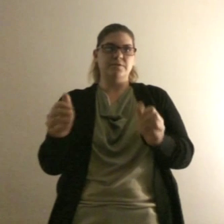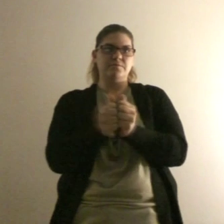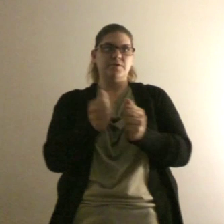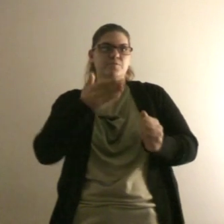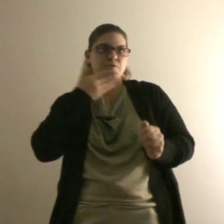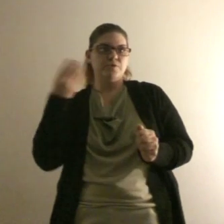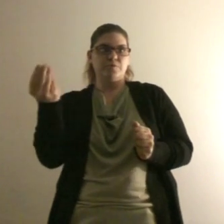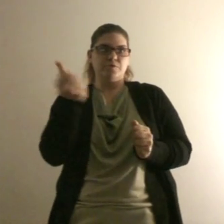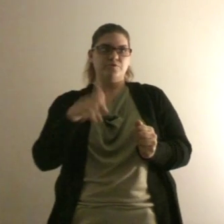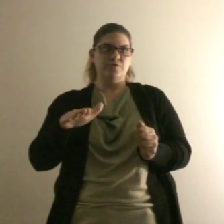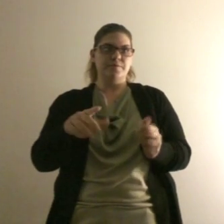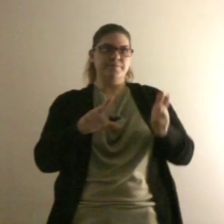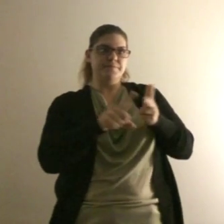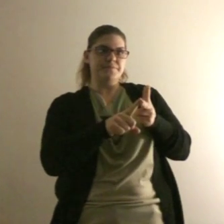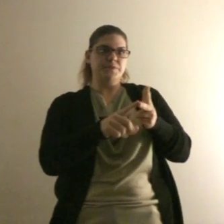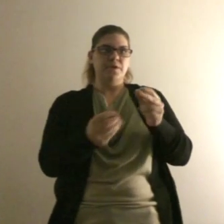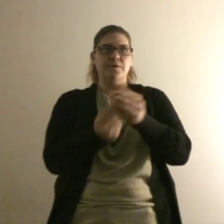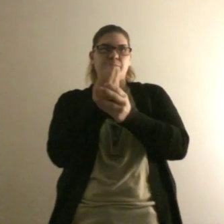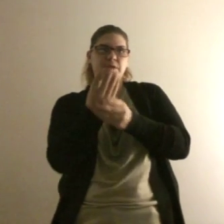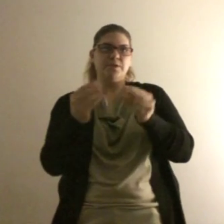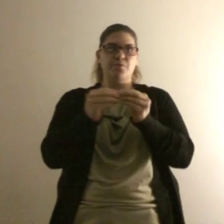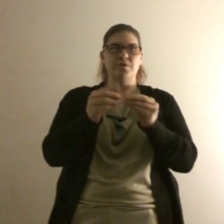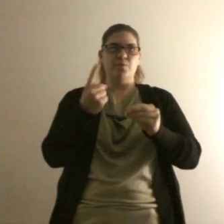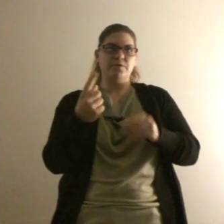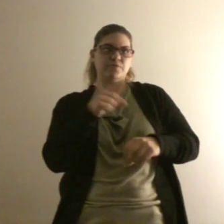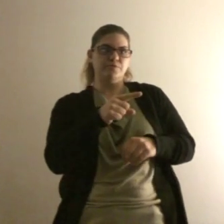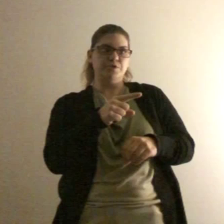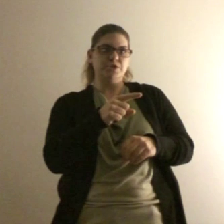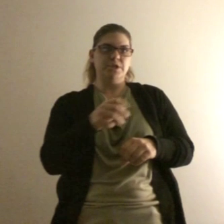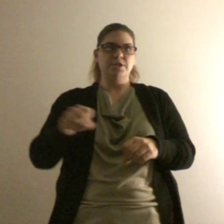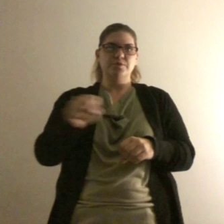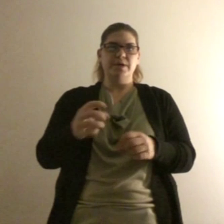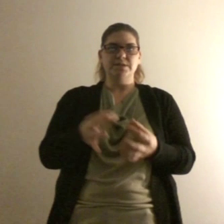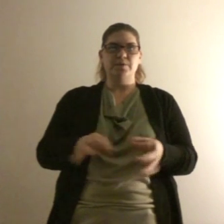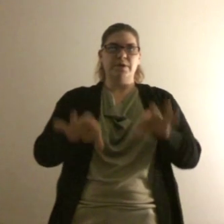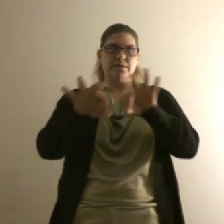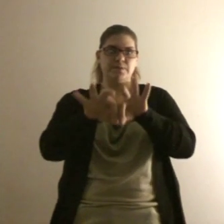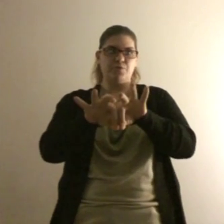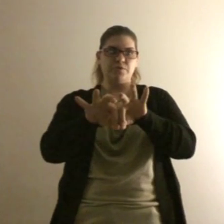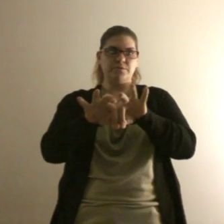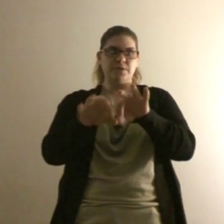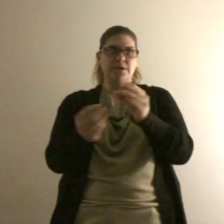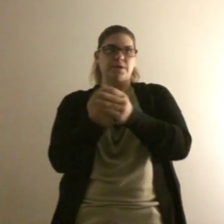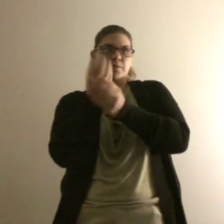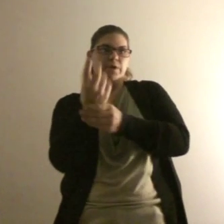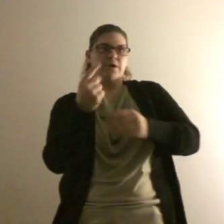soil. Number 3. When planting more than one rose bush, spacing becomes important. Plant